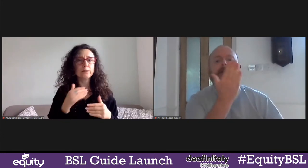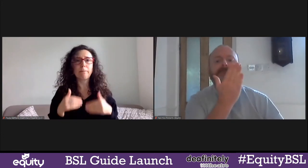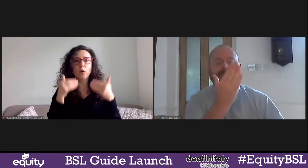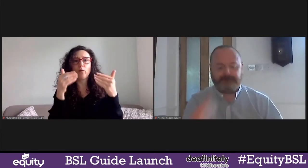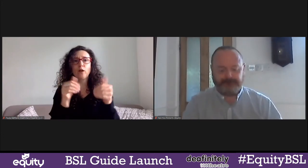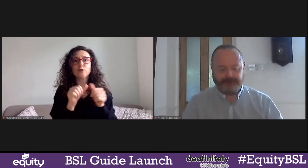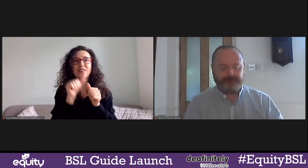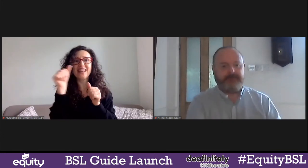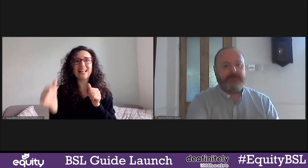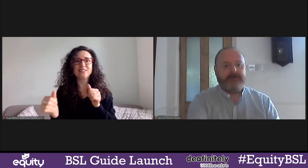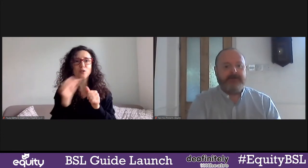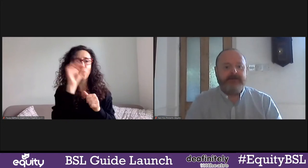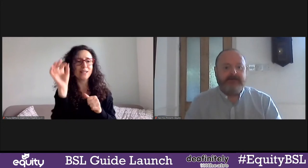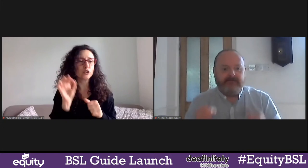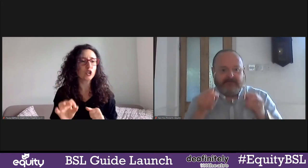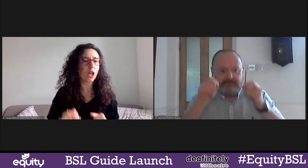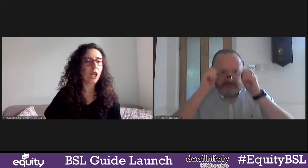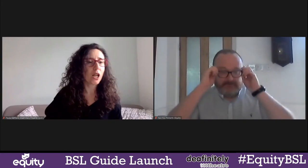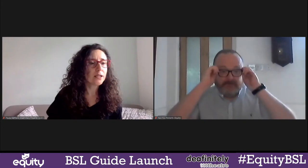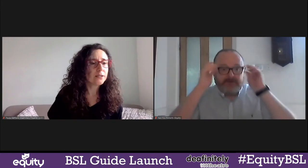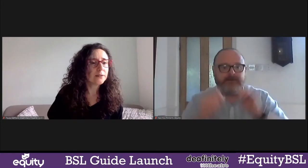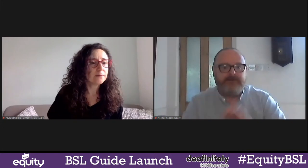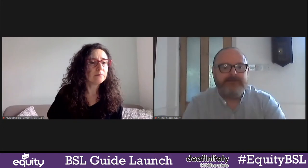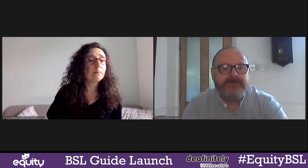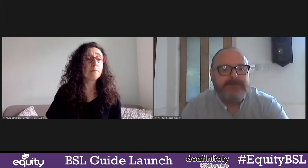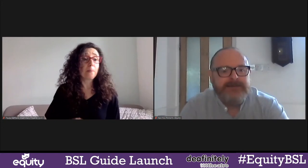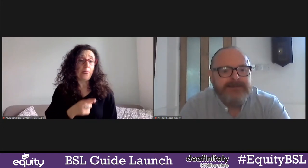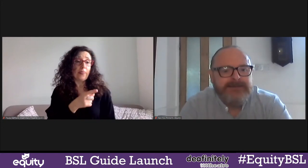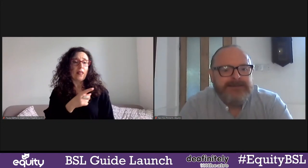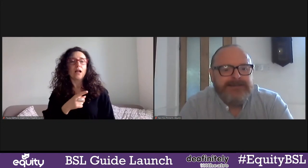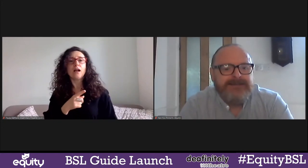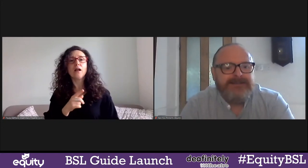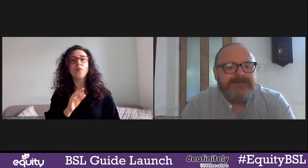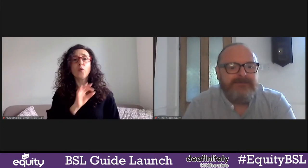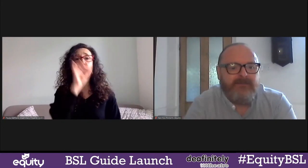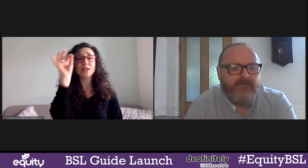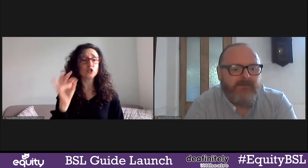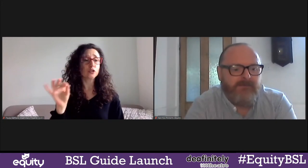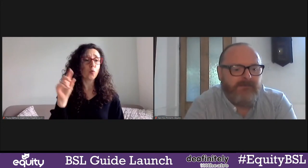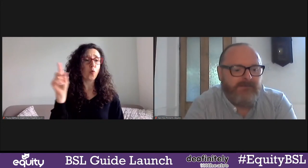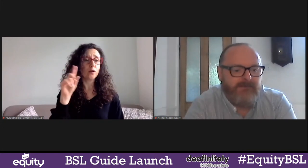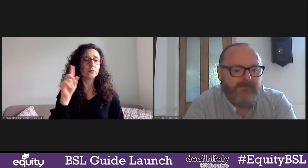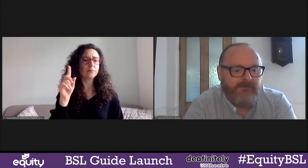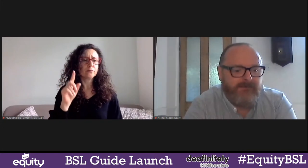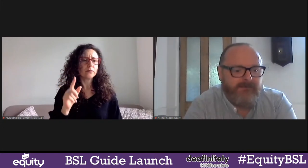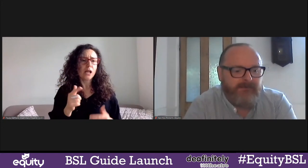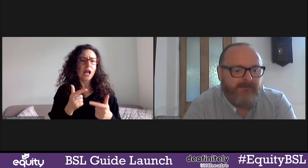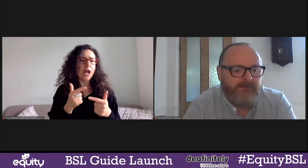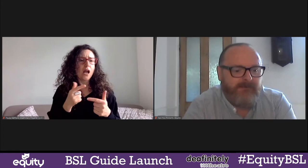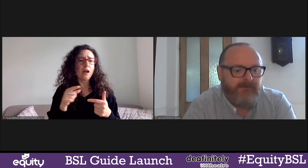Neil. Thank you so much for that answer. I'll now move on to another question. This question